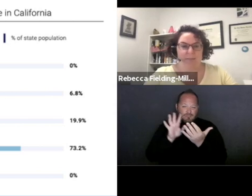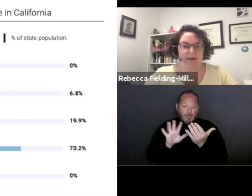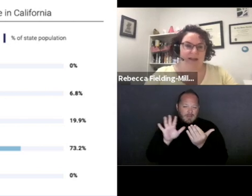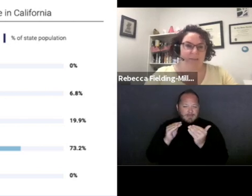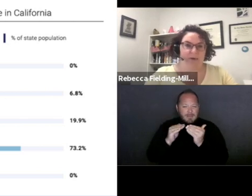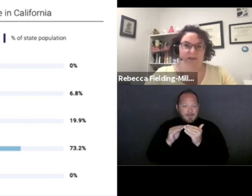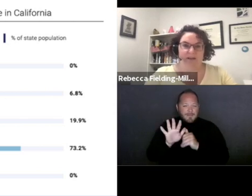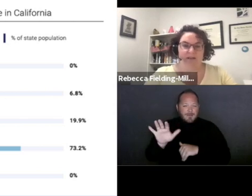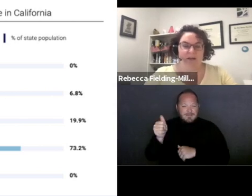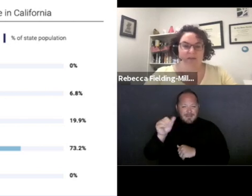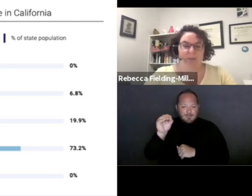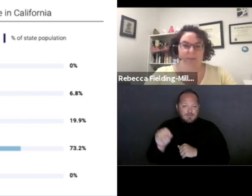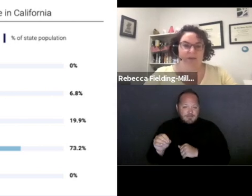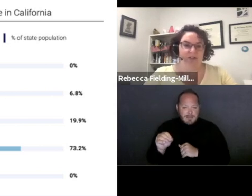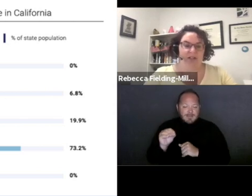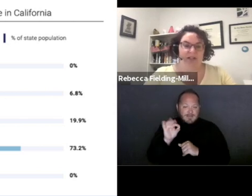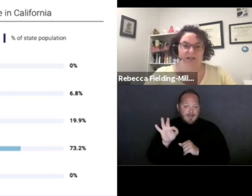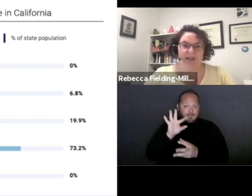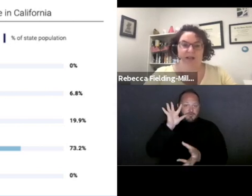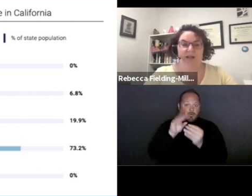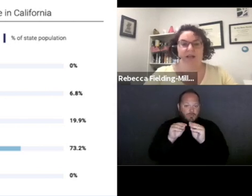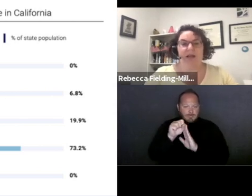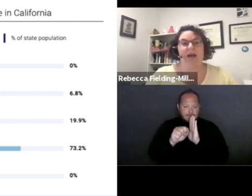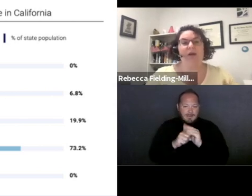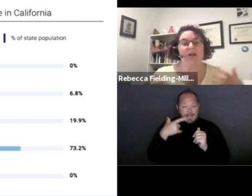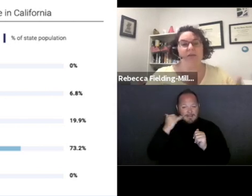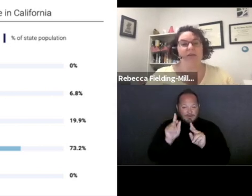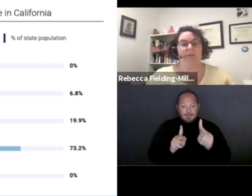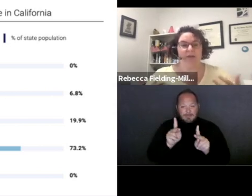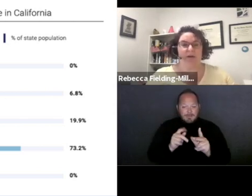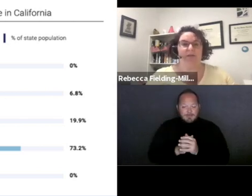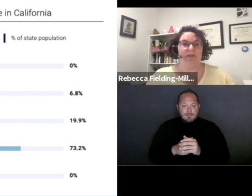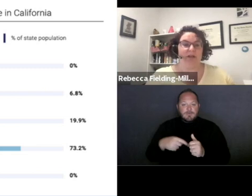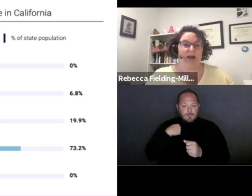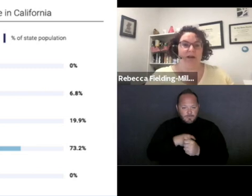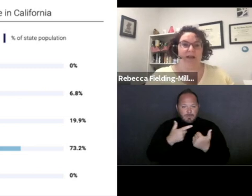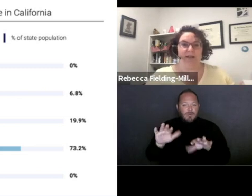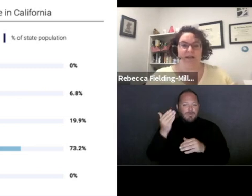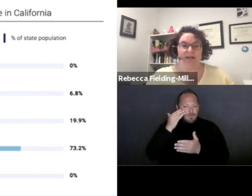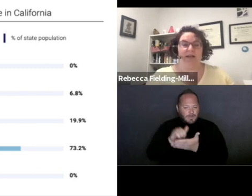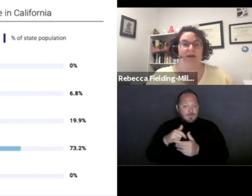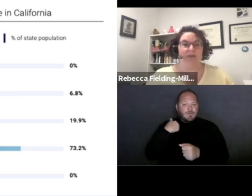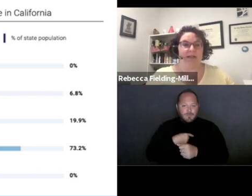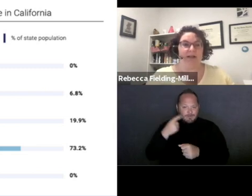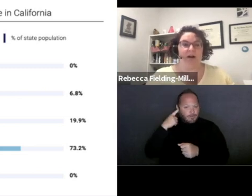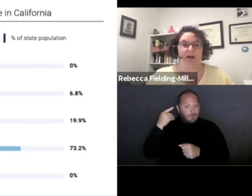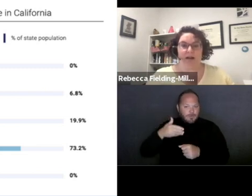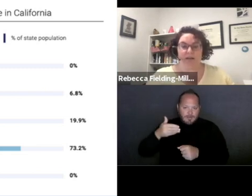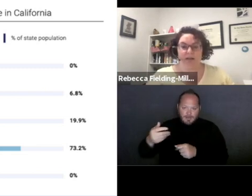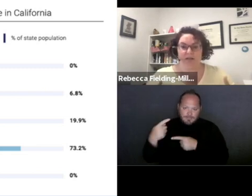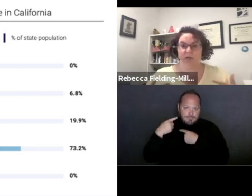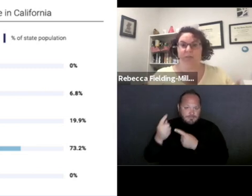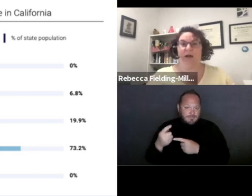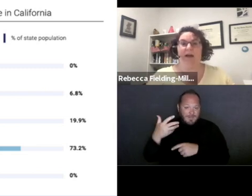let's say about 10% of the population in the state. And we know this and we've heard this a lot, right? That the elderly are